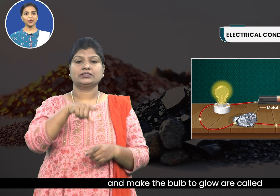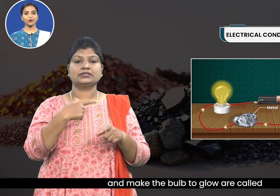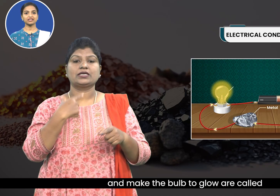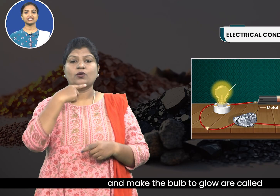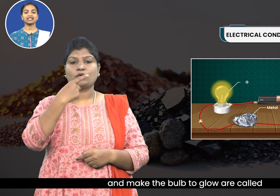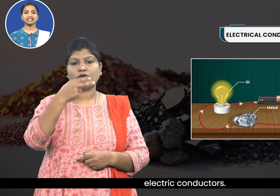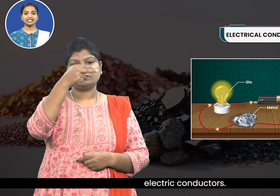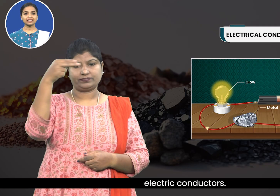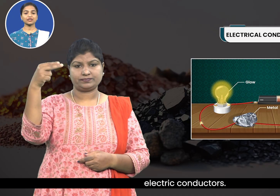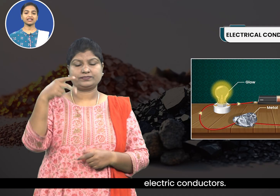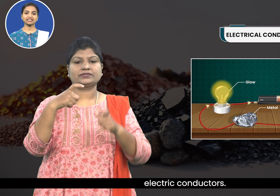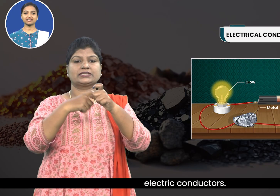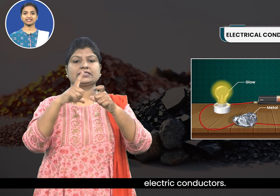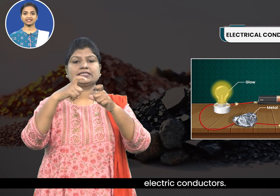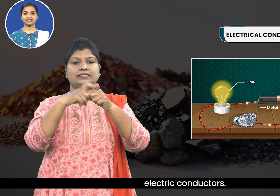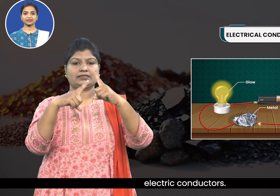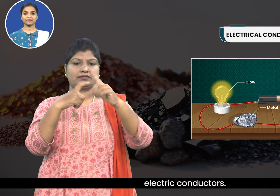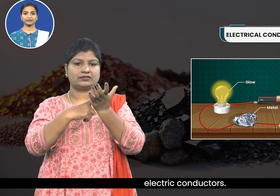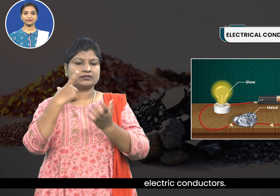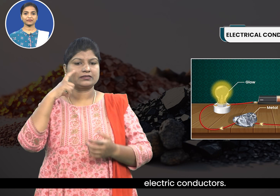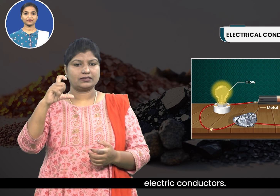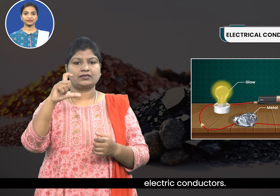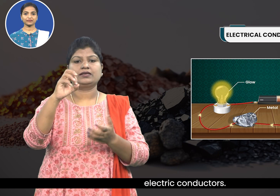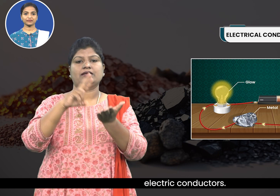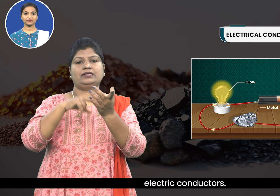are called electric conductors.